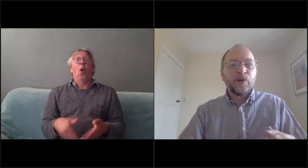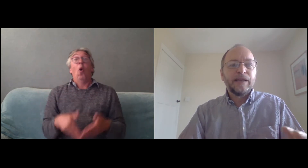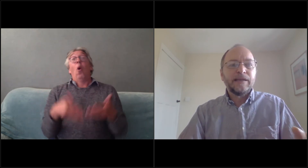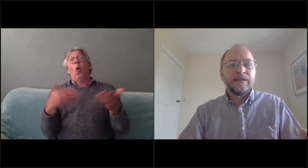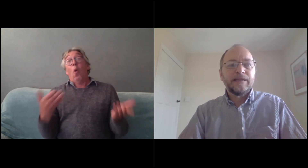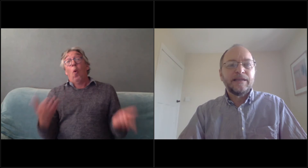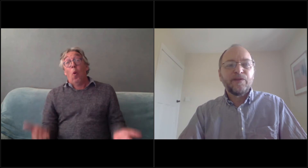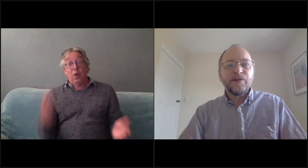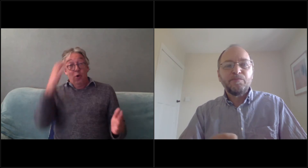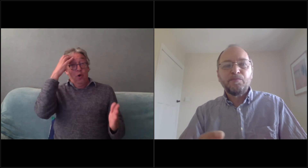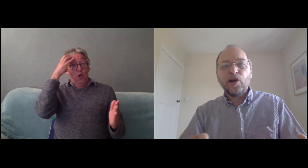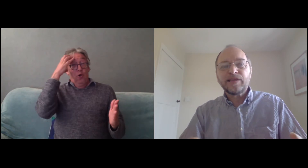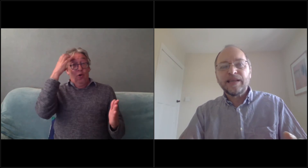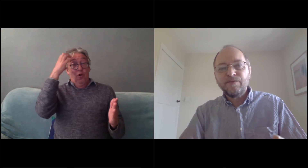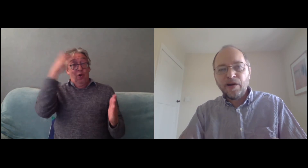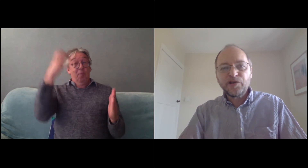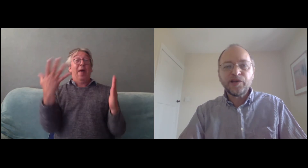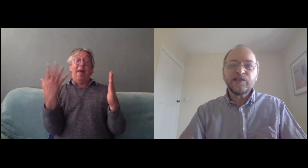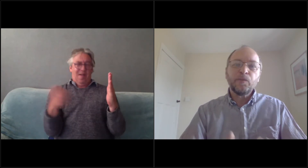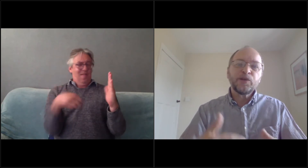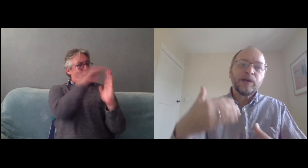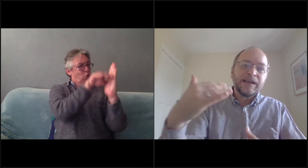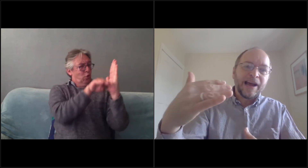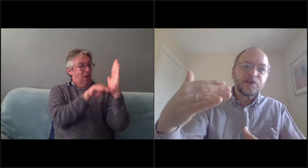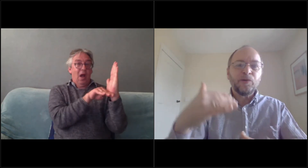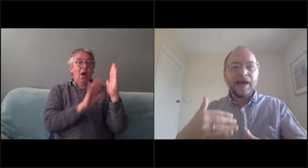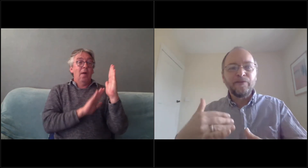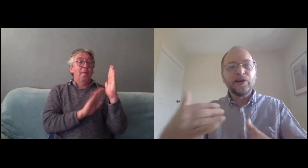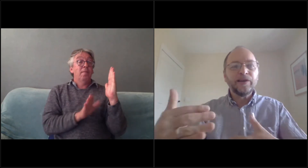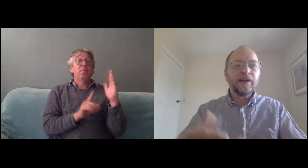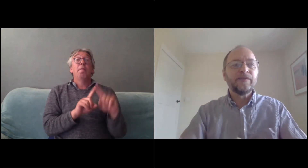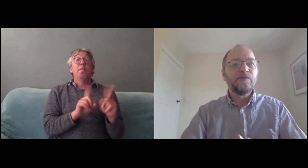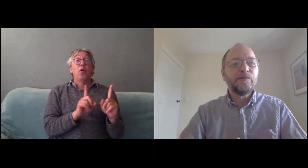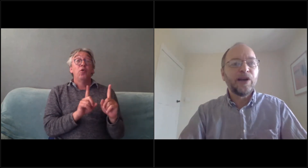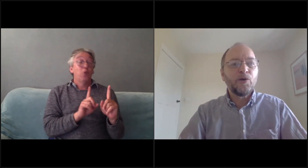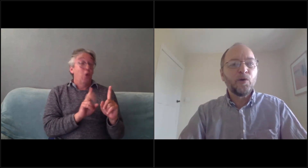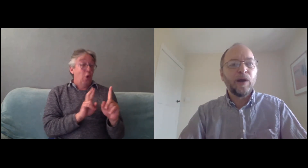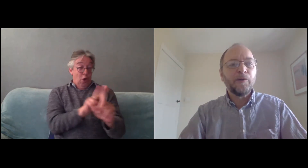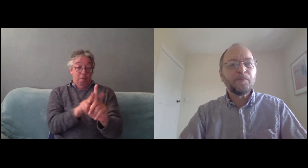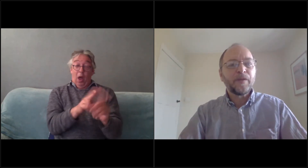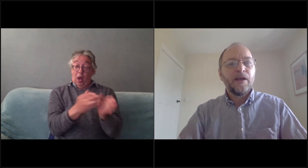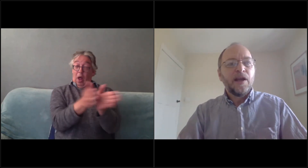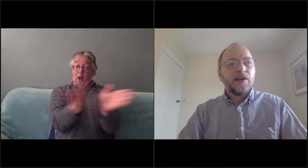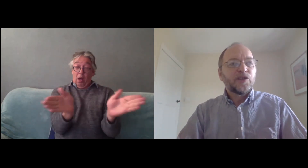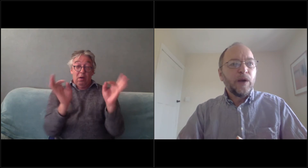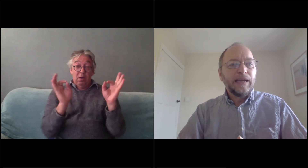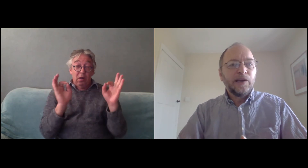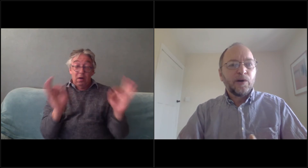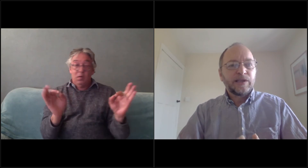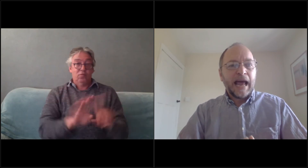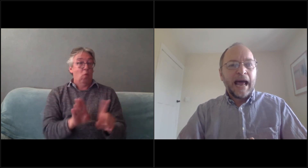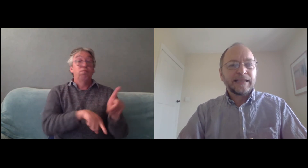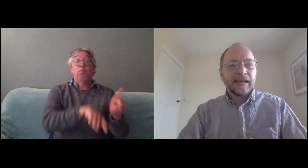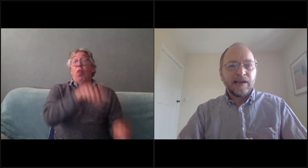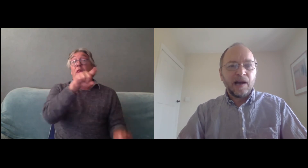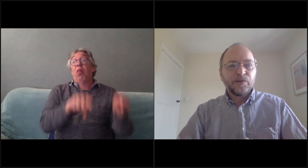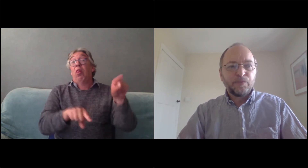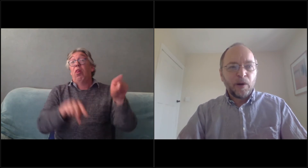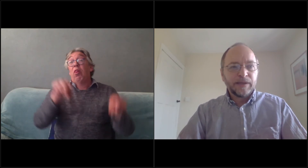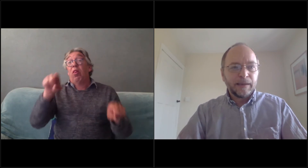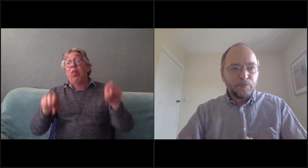either between different policy functions or between the national level and the local level. So we looked